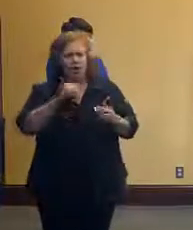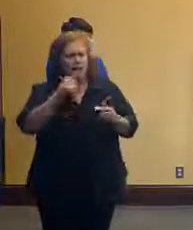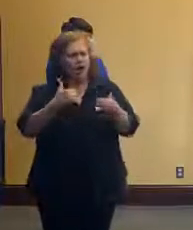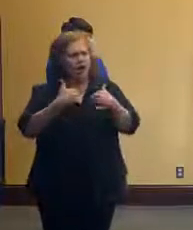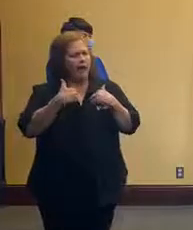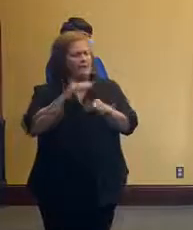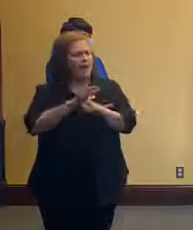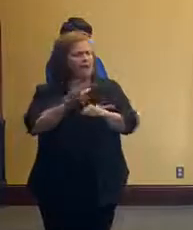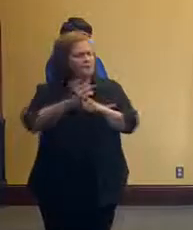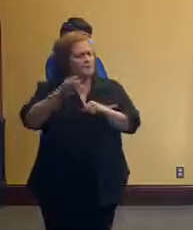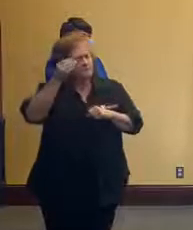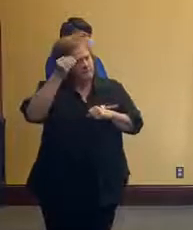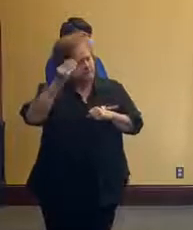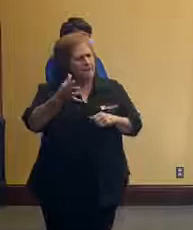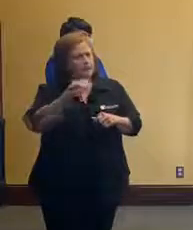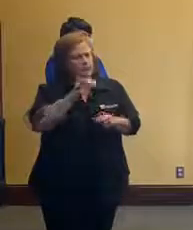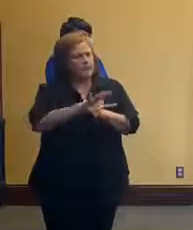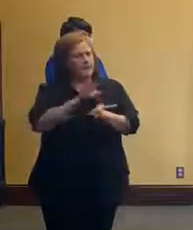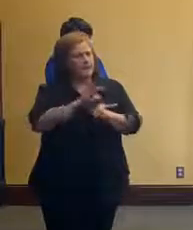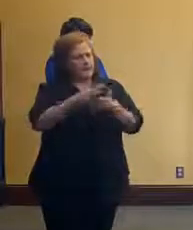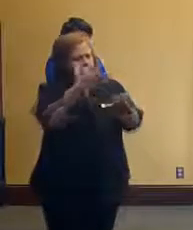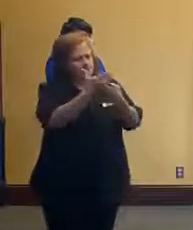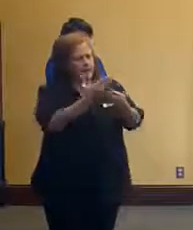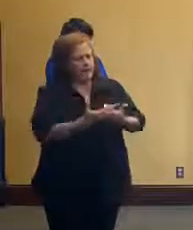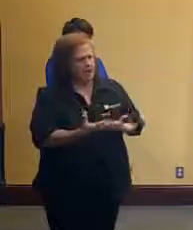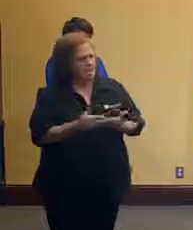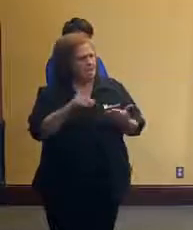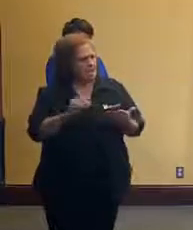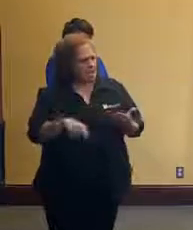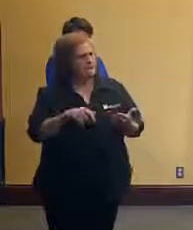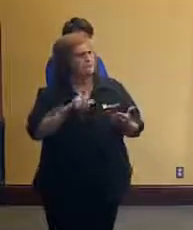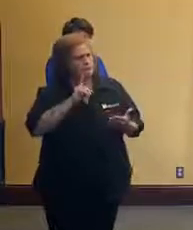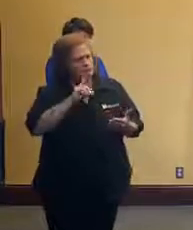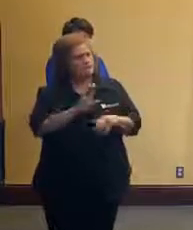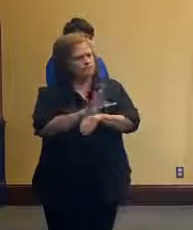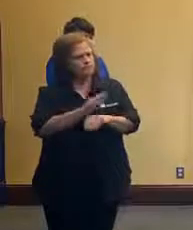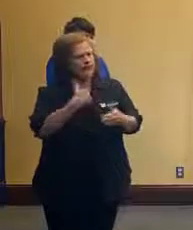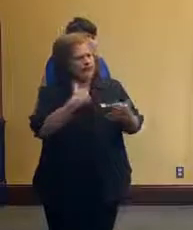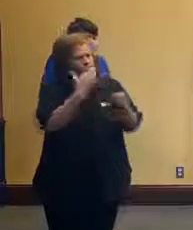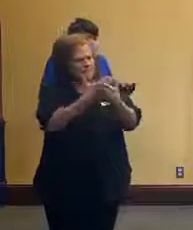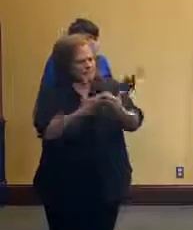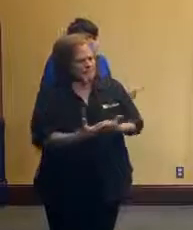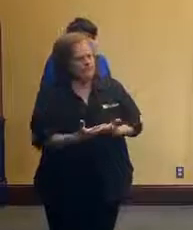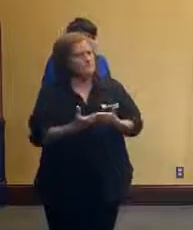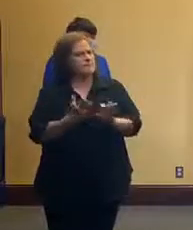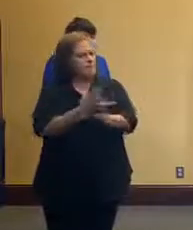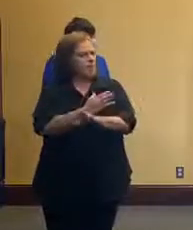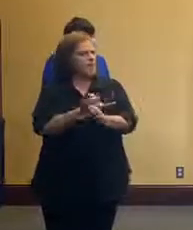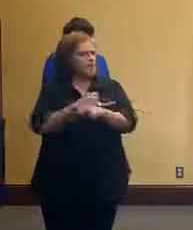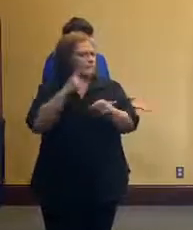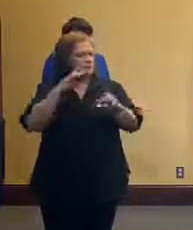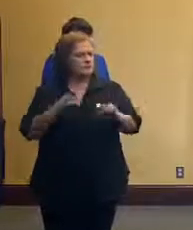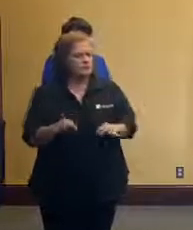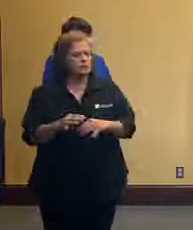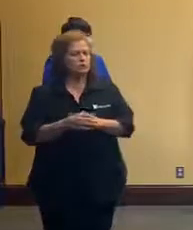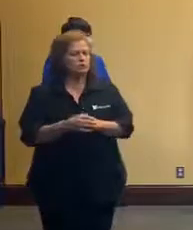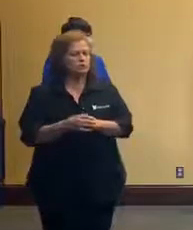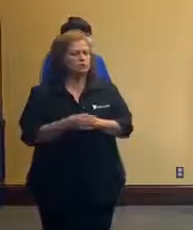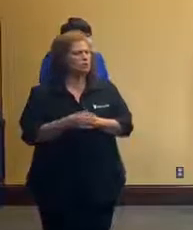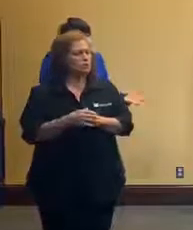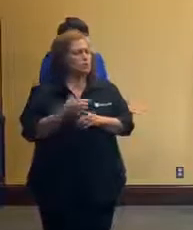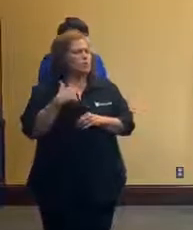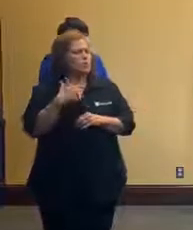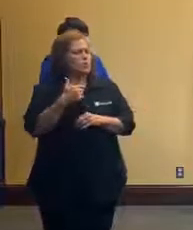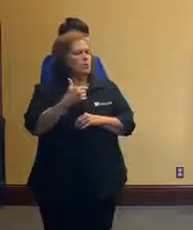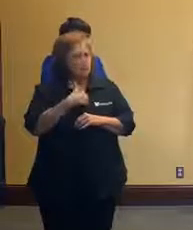basis and knowledge to justify those cuts, and that's what we're being very thoughtful of. And we owe that, you know, to the public, but we owe that